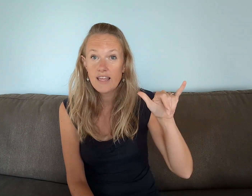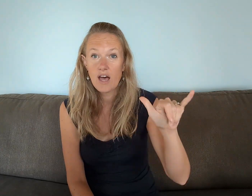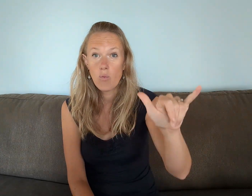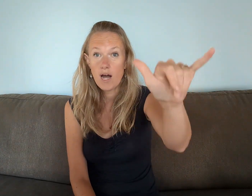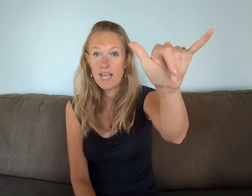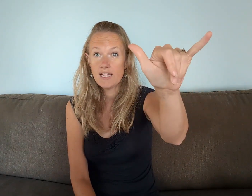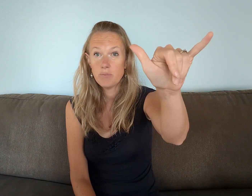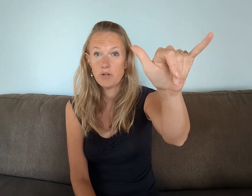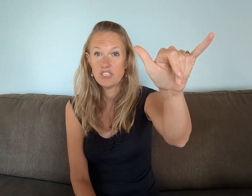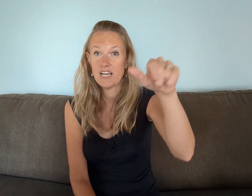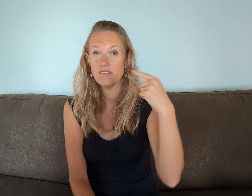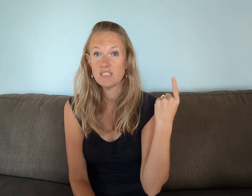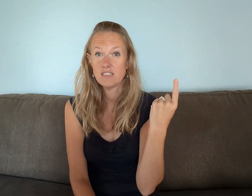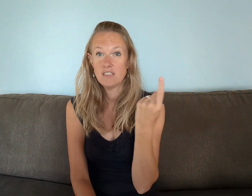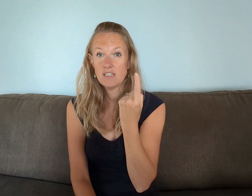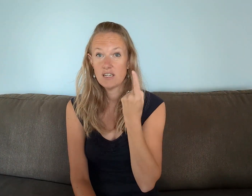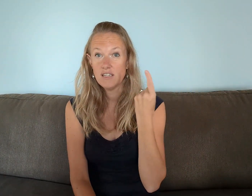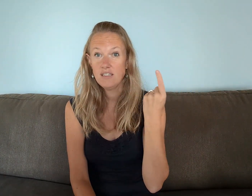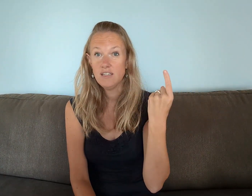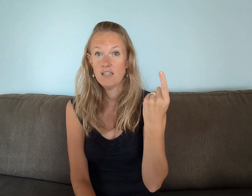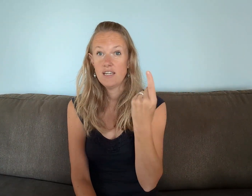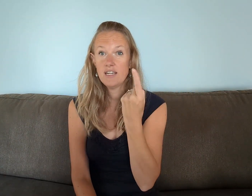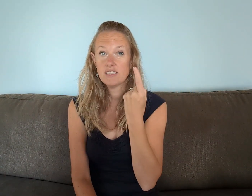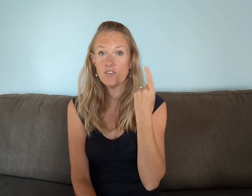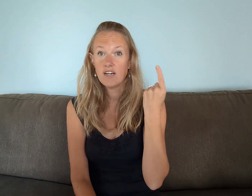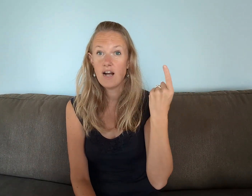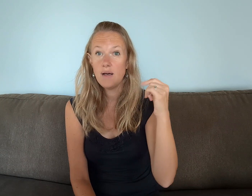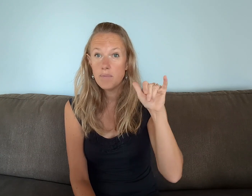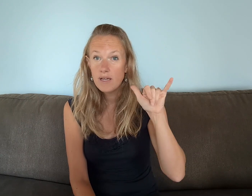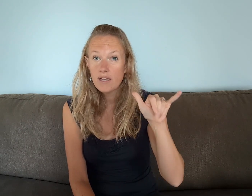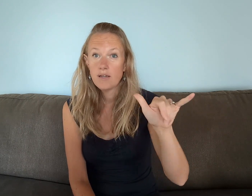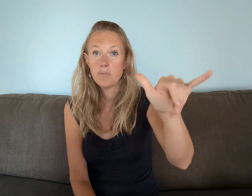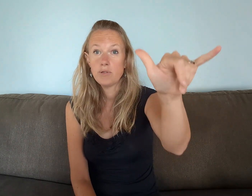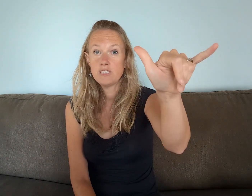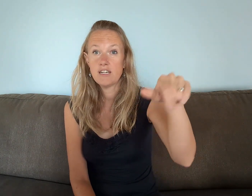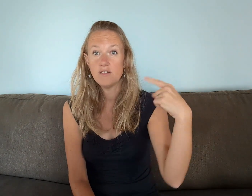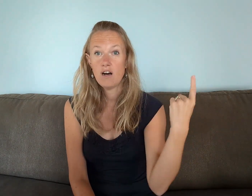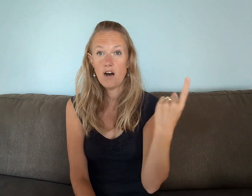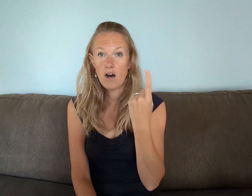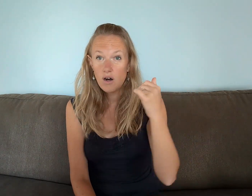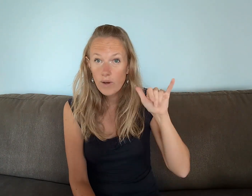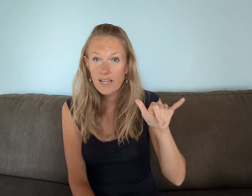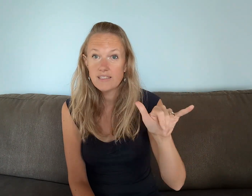that Y hand pushed out, okay? Index finger up, pushed out.